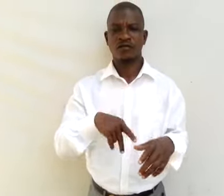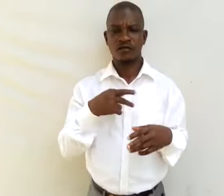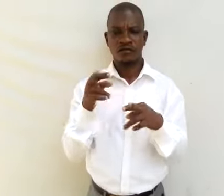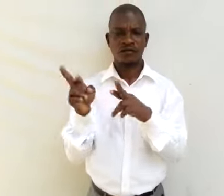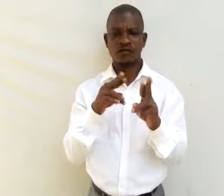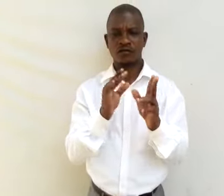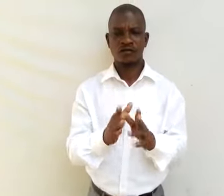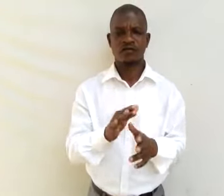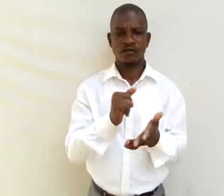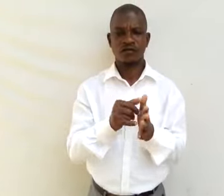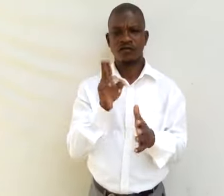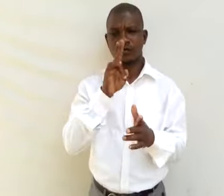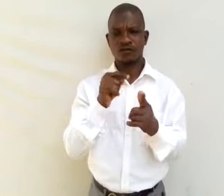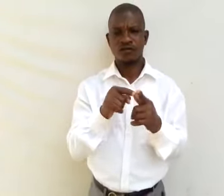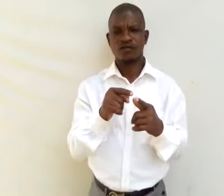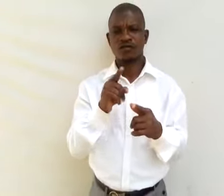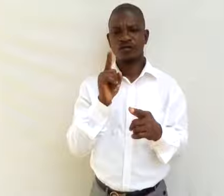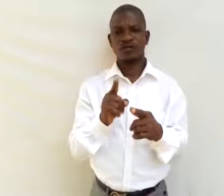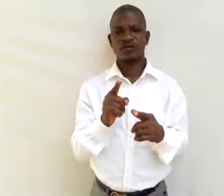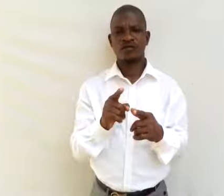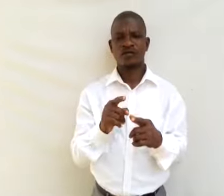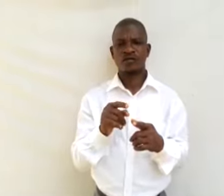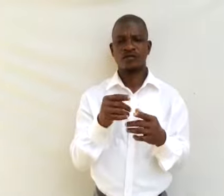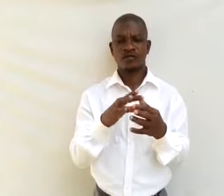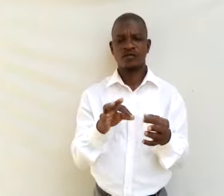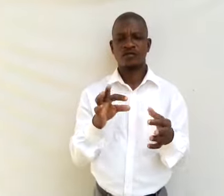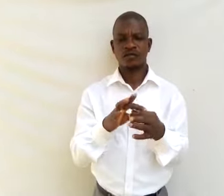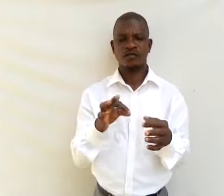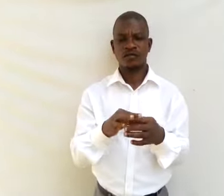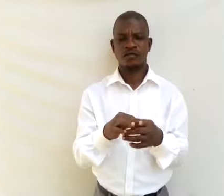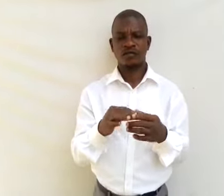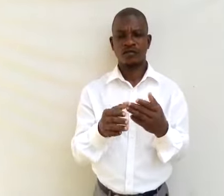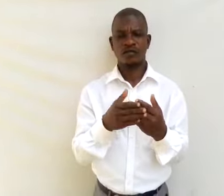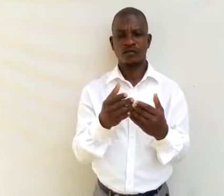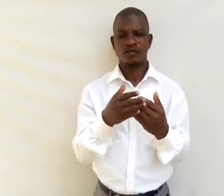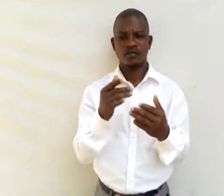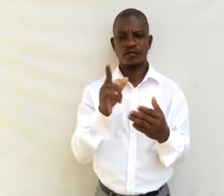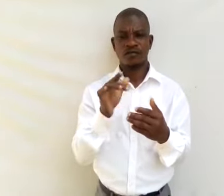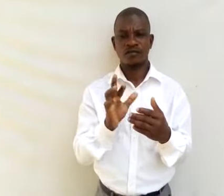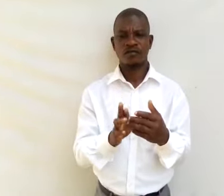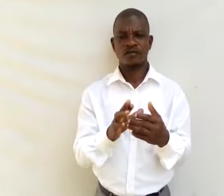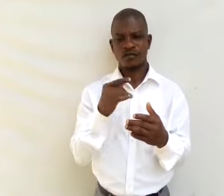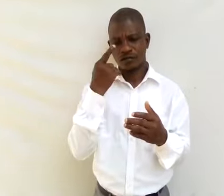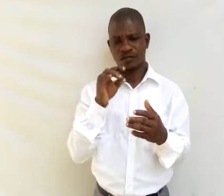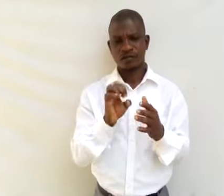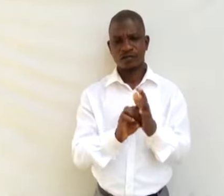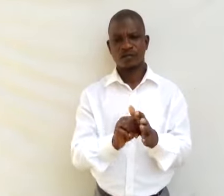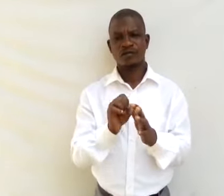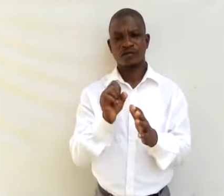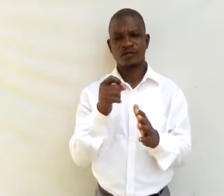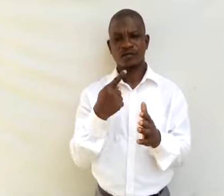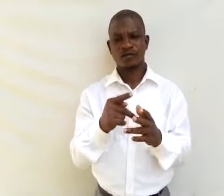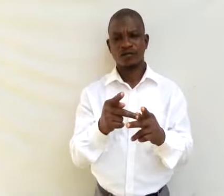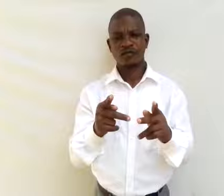It is used to... One, express simple futurity. For example, the plane will take